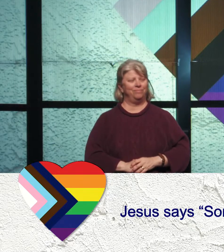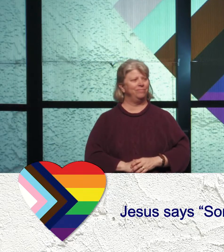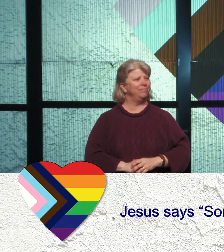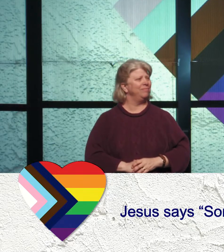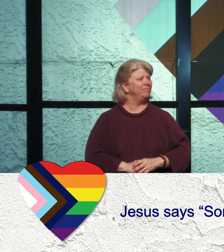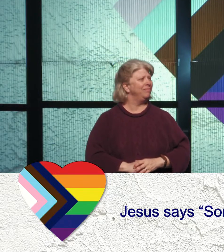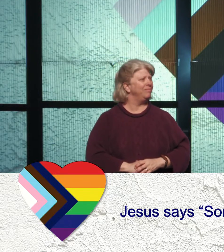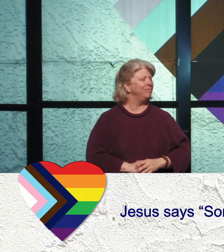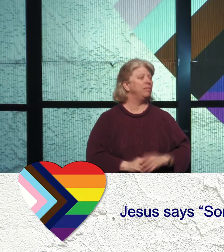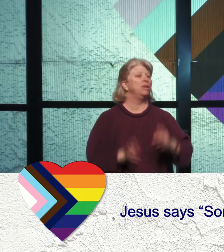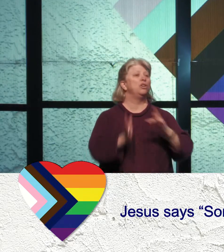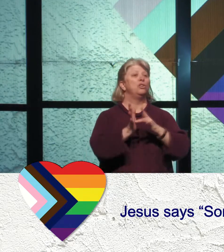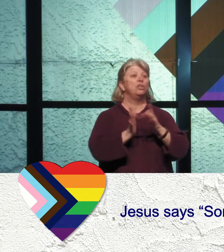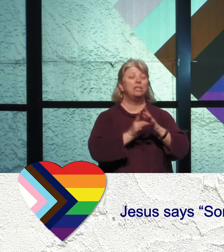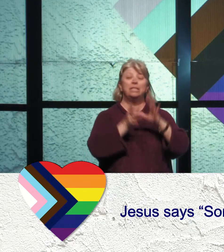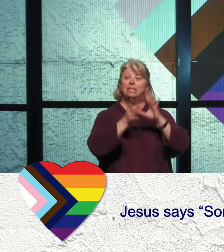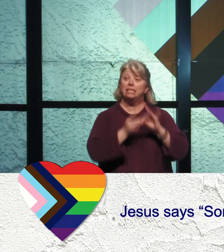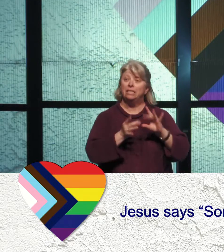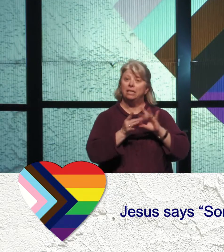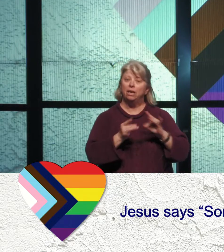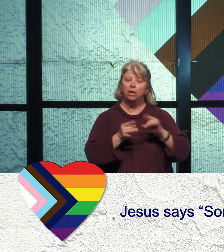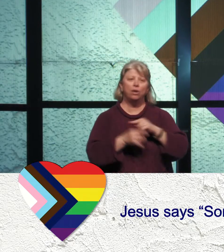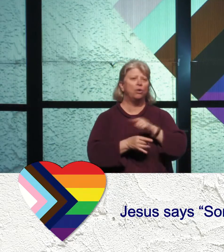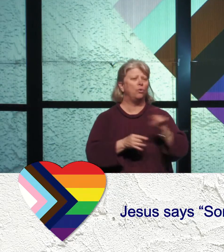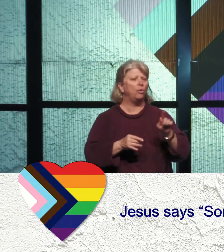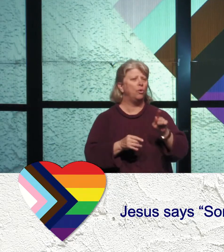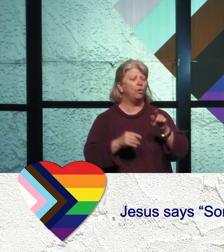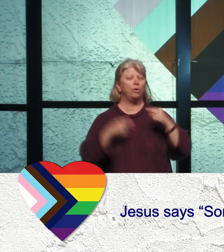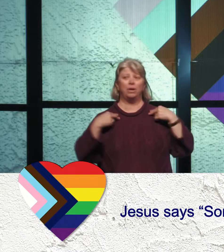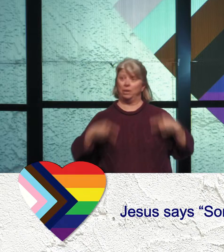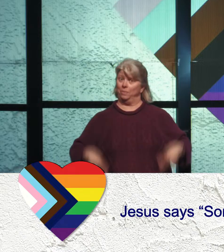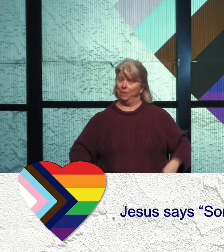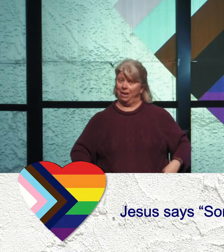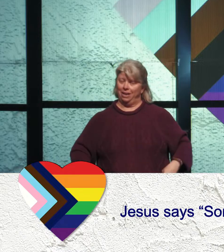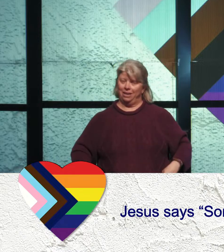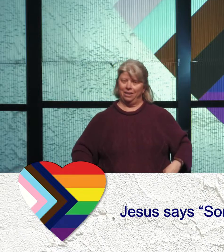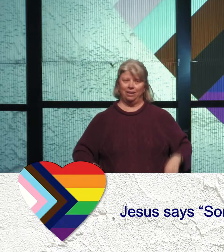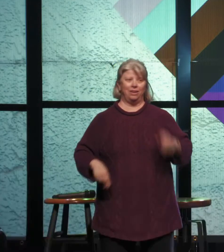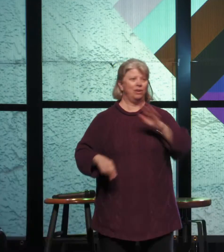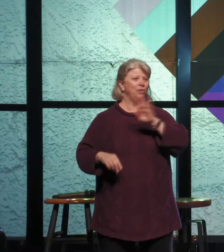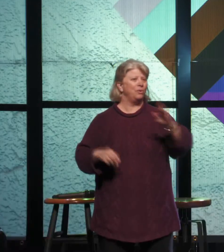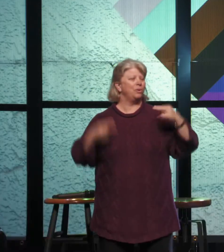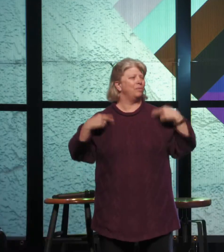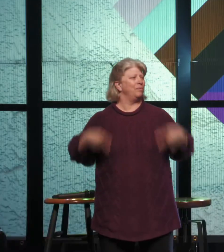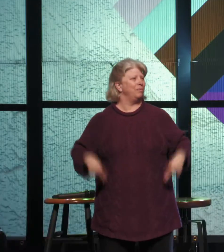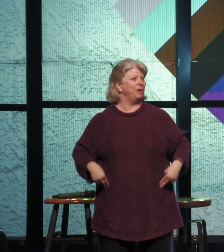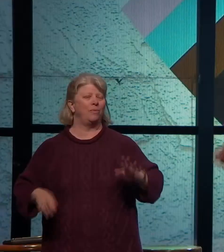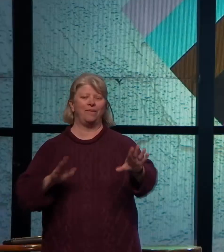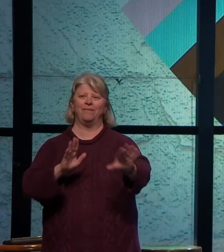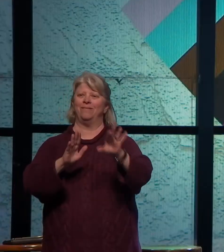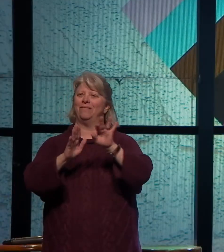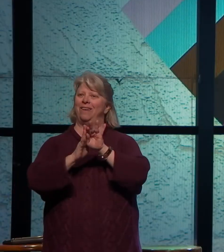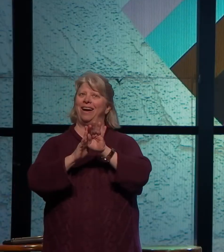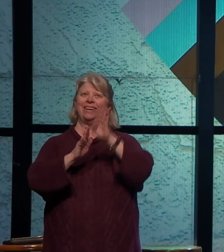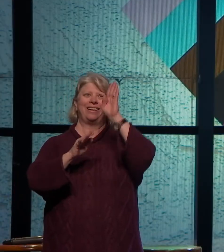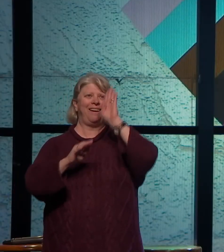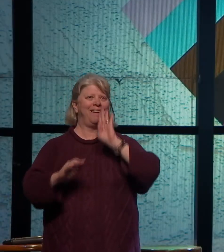See, Jesus is saying, your humanity is where you're going to find the